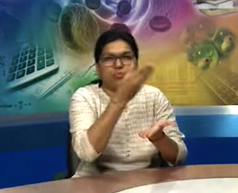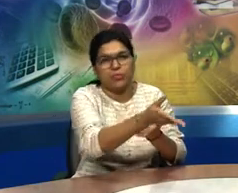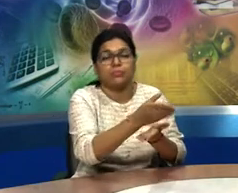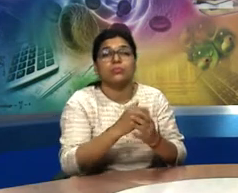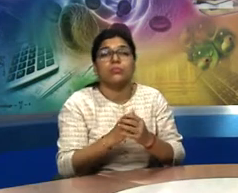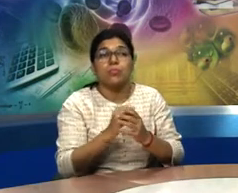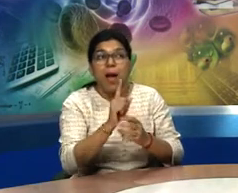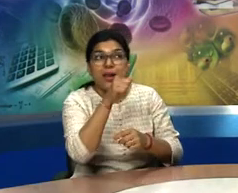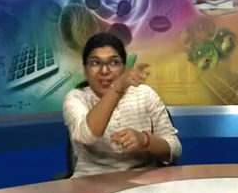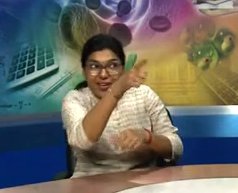And